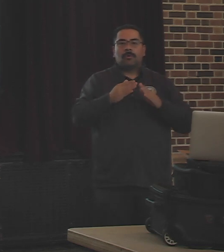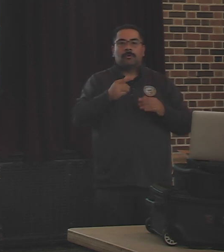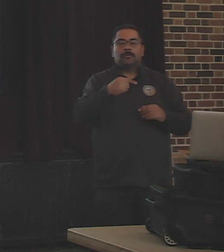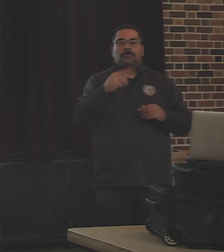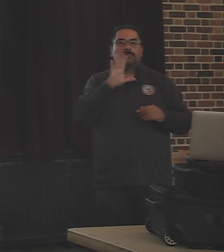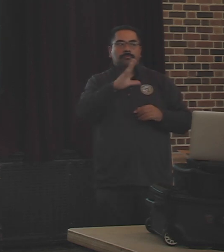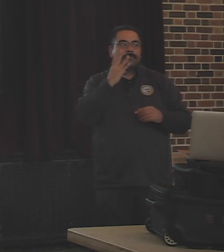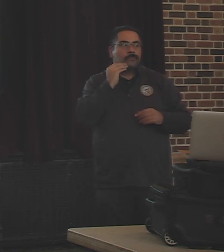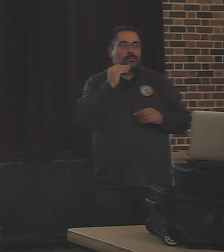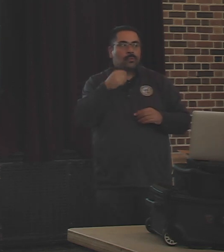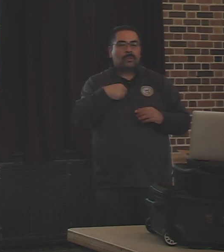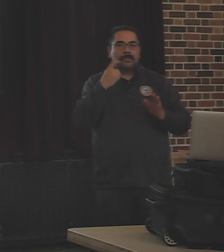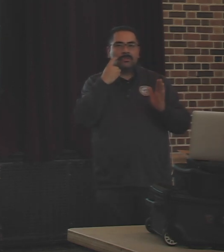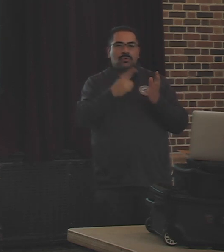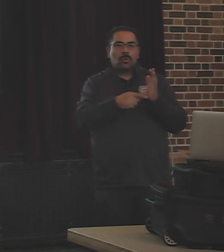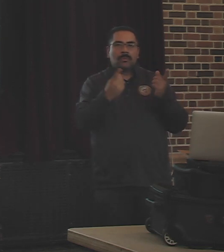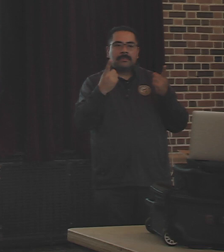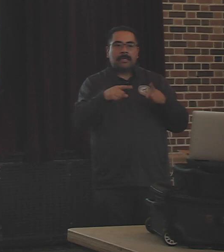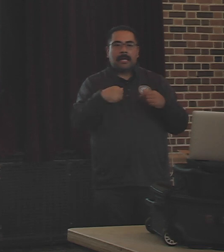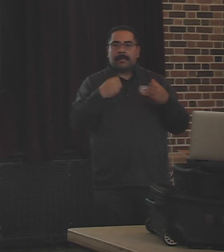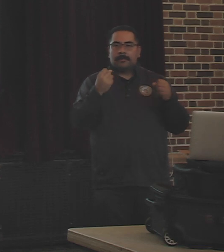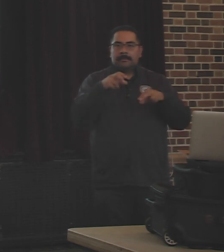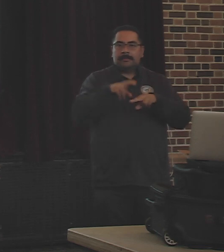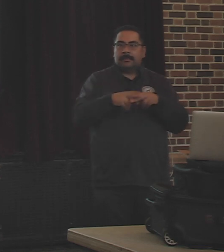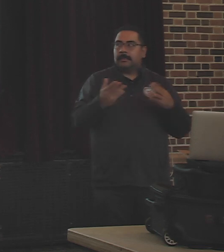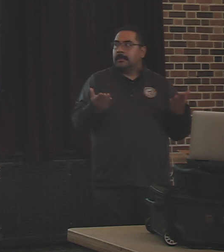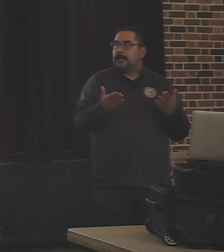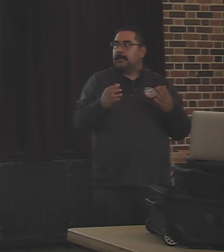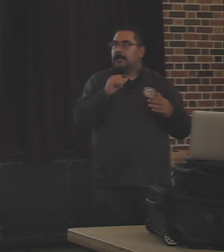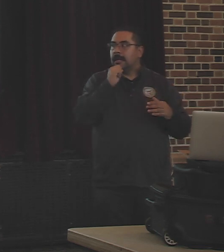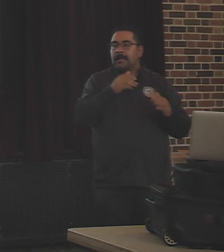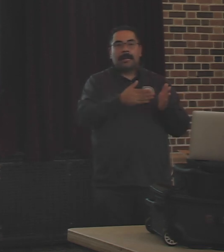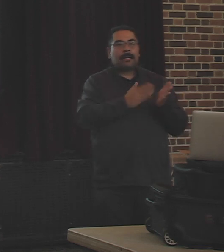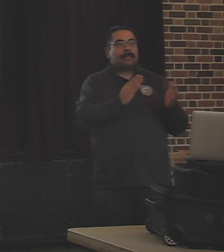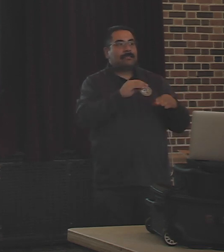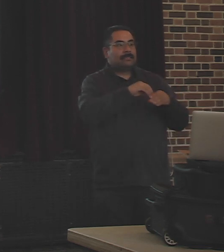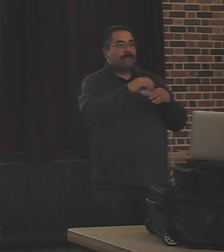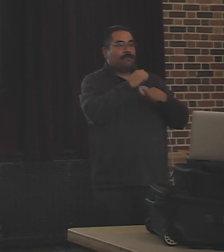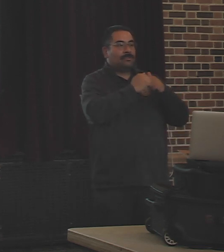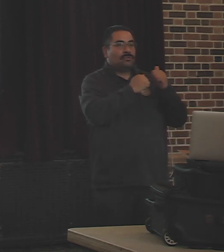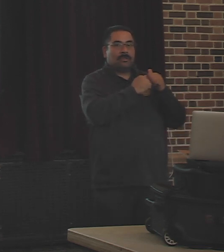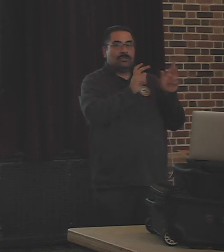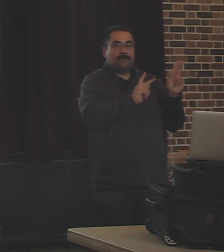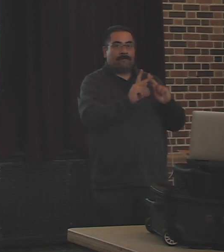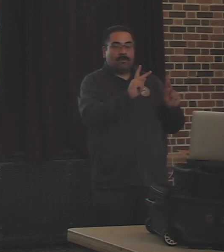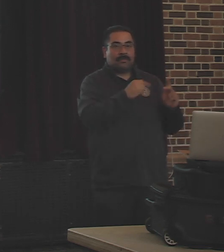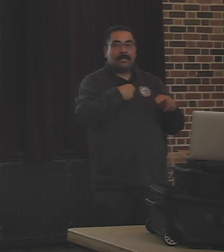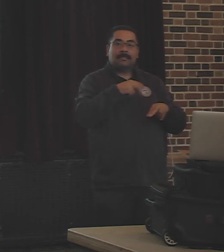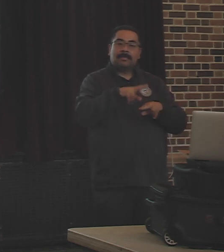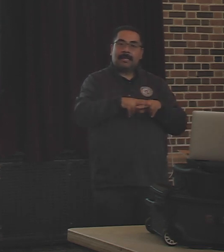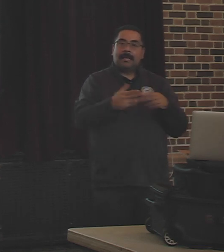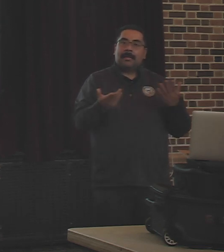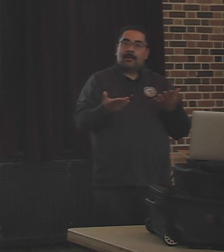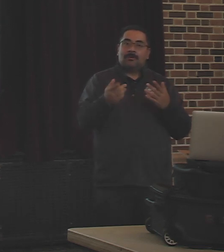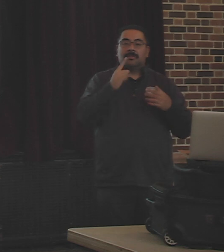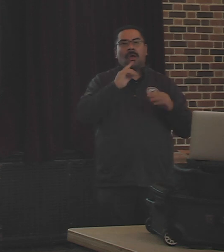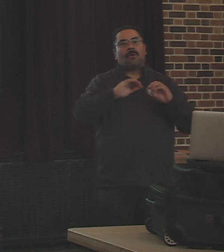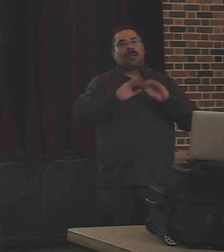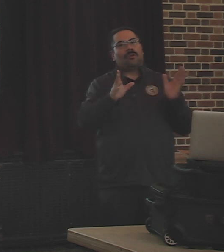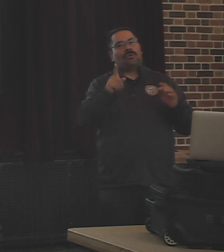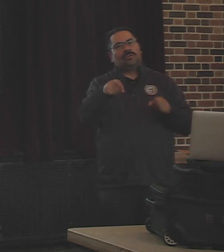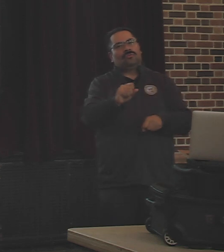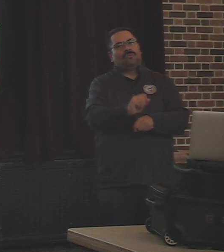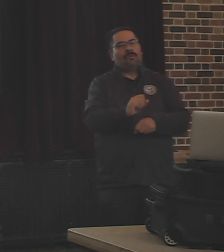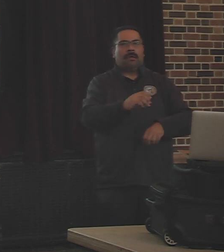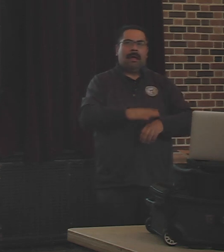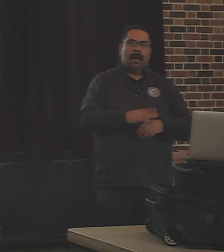see what's actually going on. I can sit here, and nothing against the infrastructure folks, you're doing great. I can sit here and be like, oh, clearly you need to work